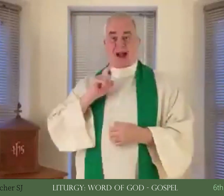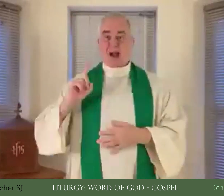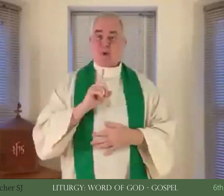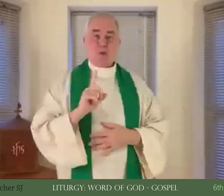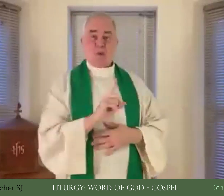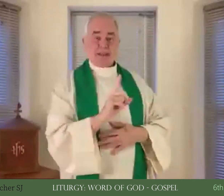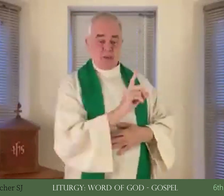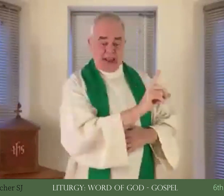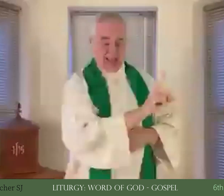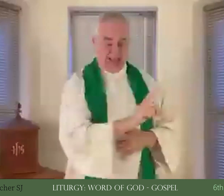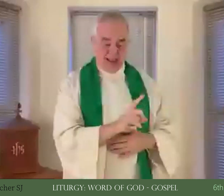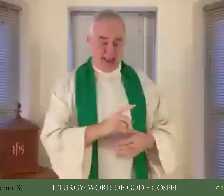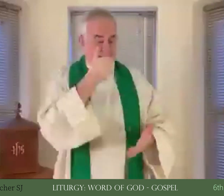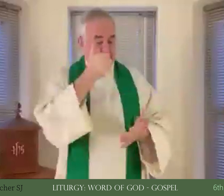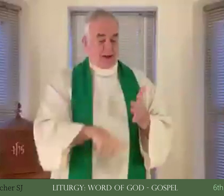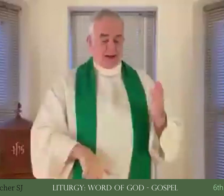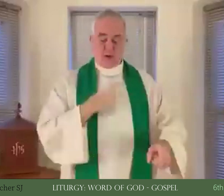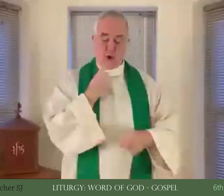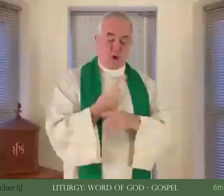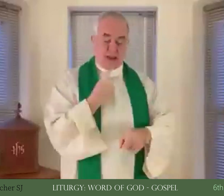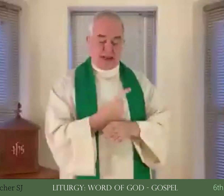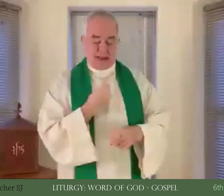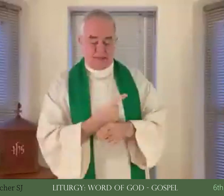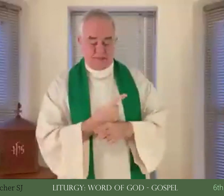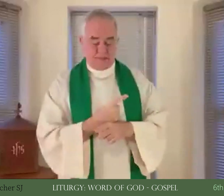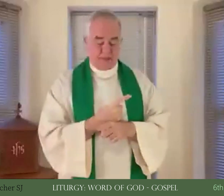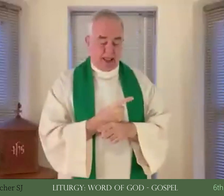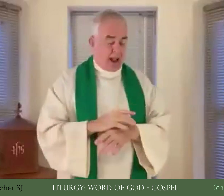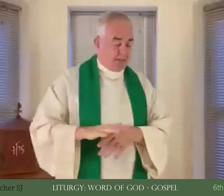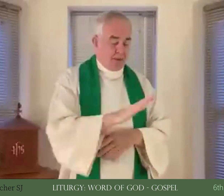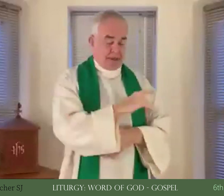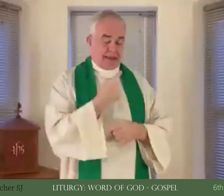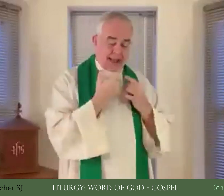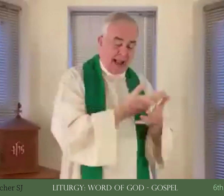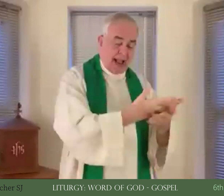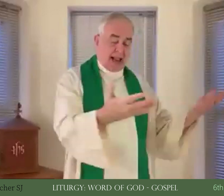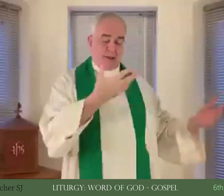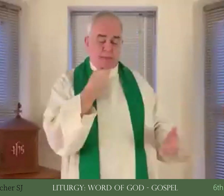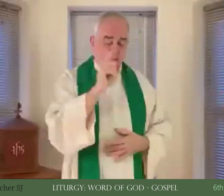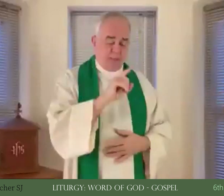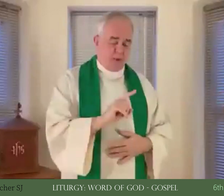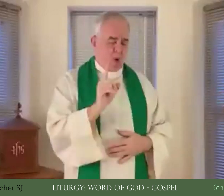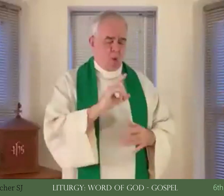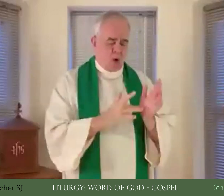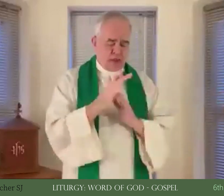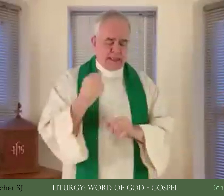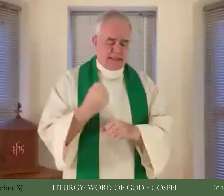Man went away, started talking about it, telling people what Jesus